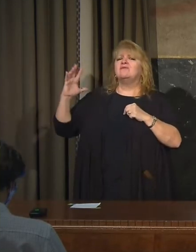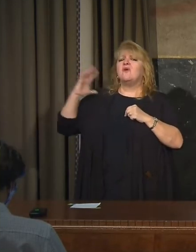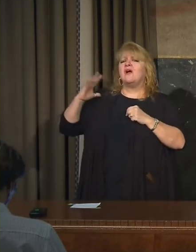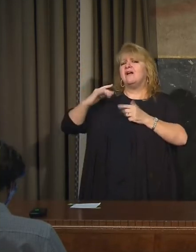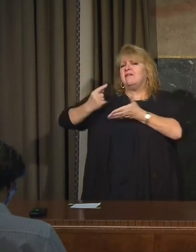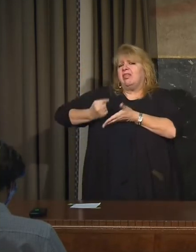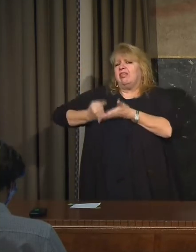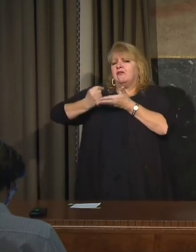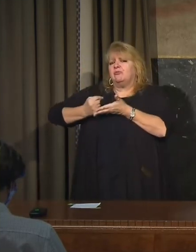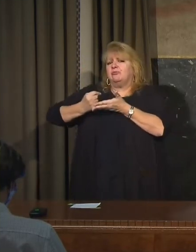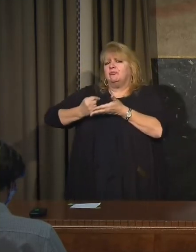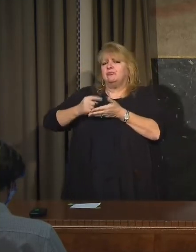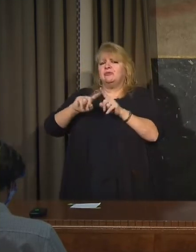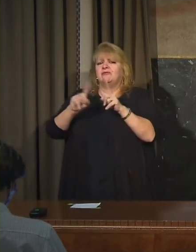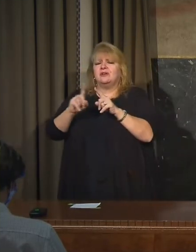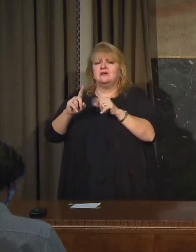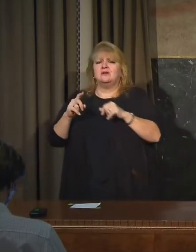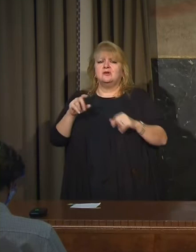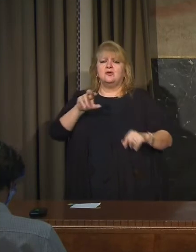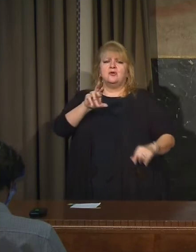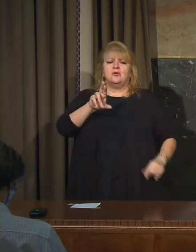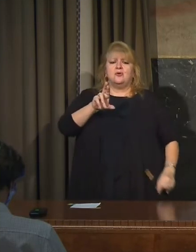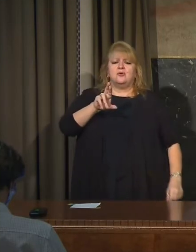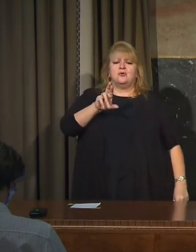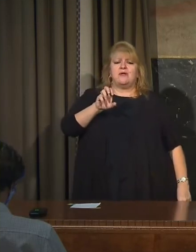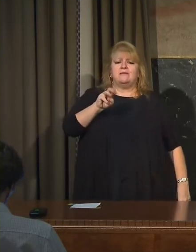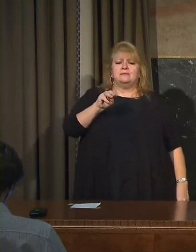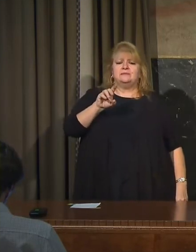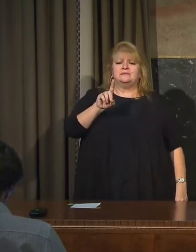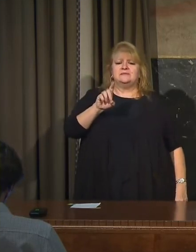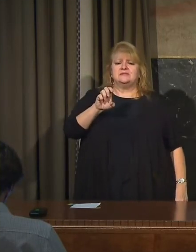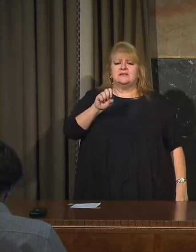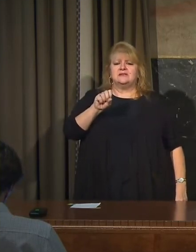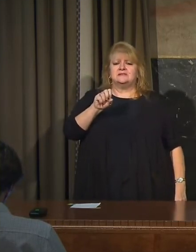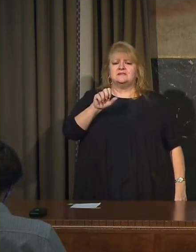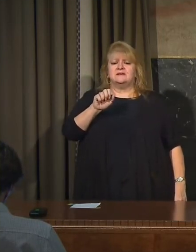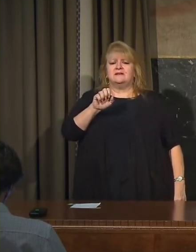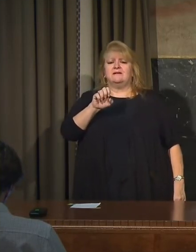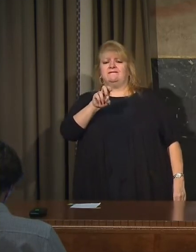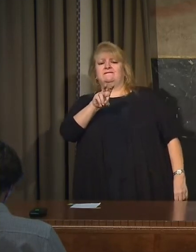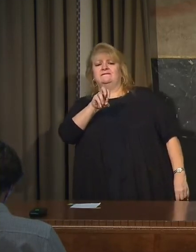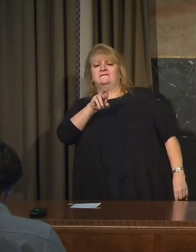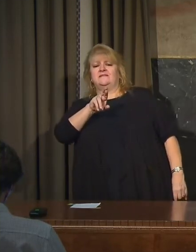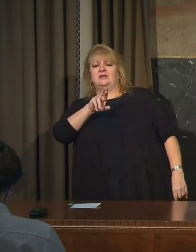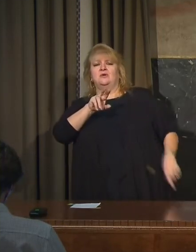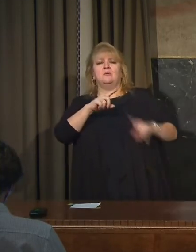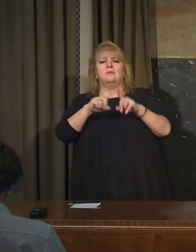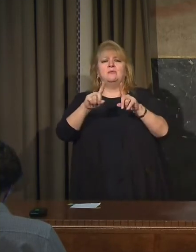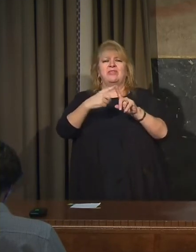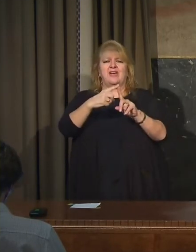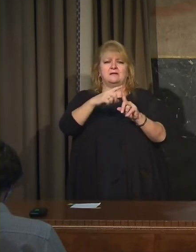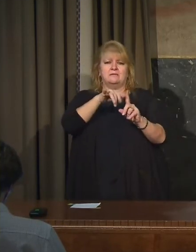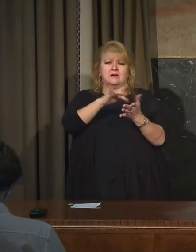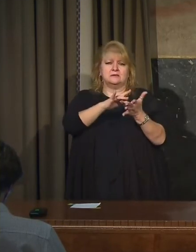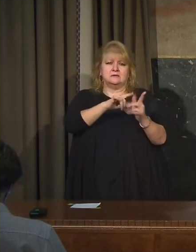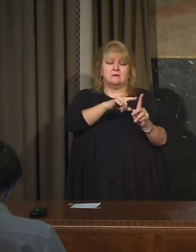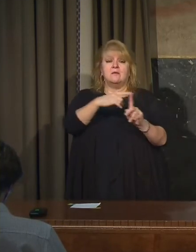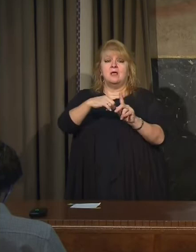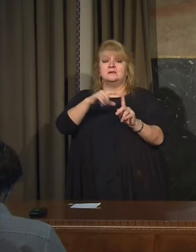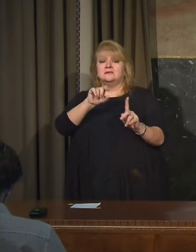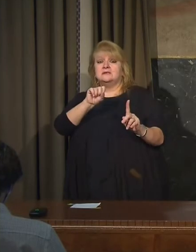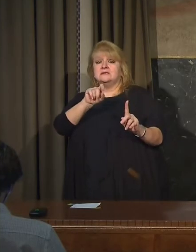begin with. For example, remdesivir plus steroids in order to shorten hospital stays. We're using the